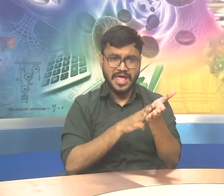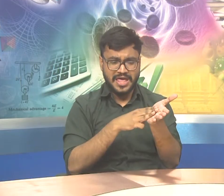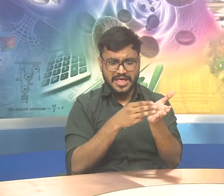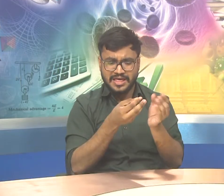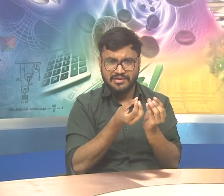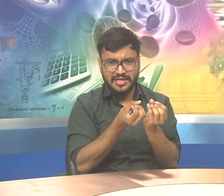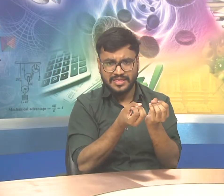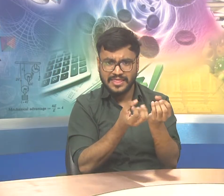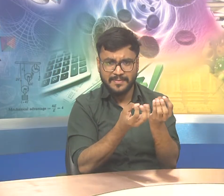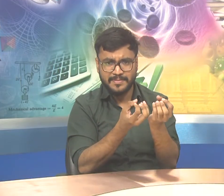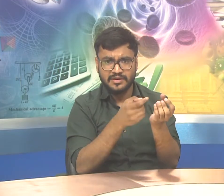Third,